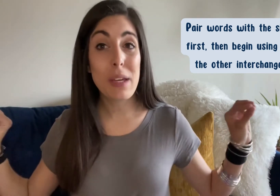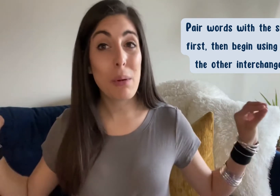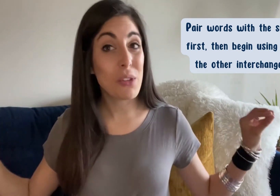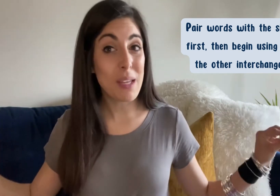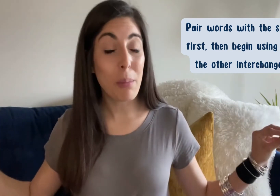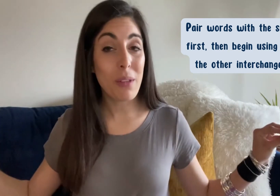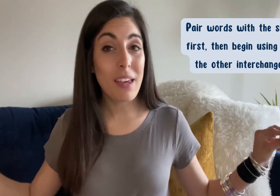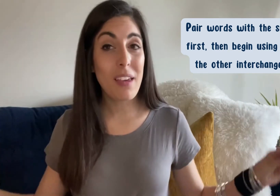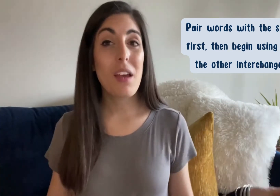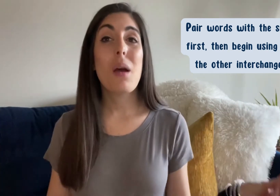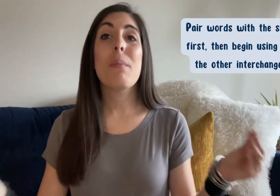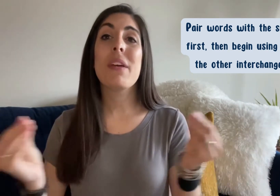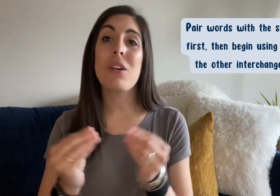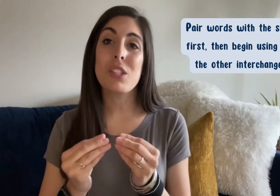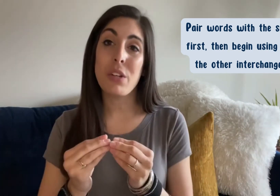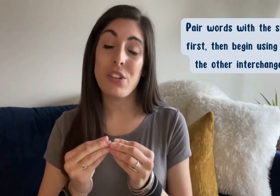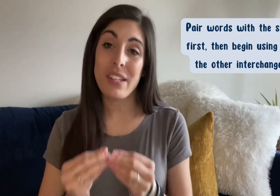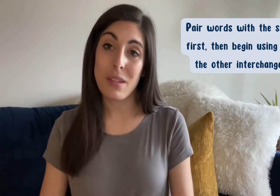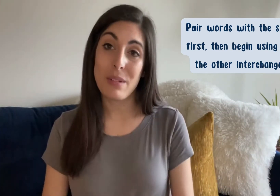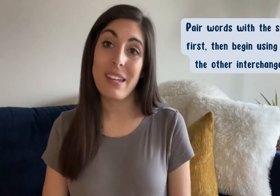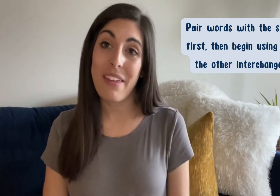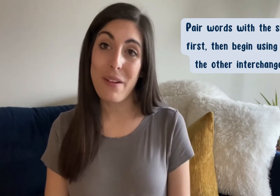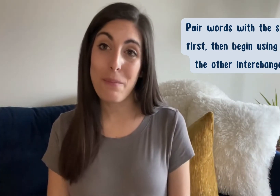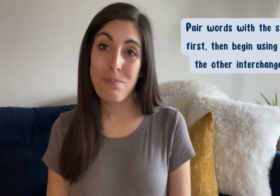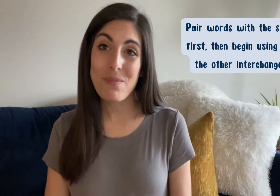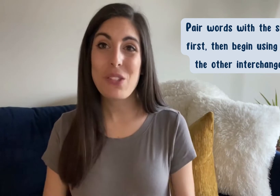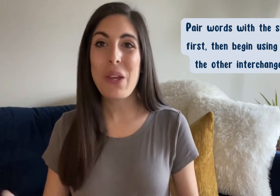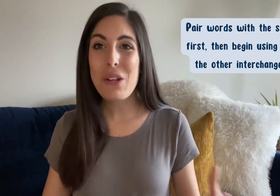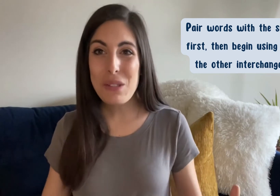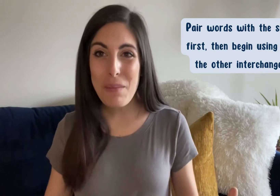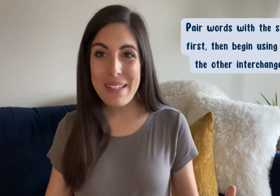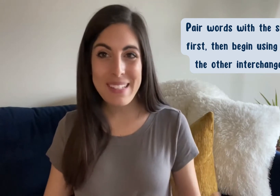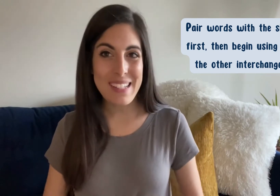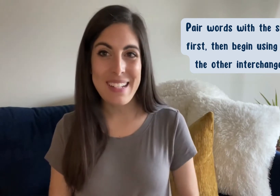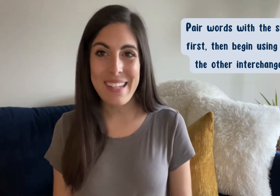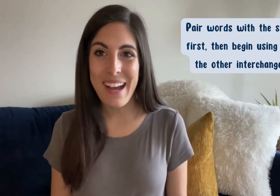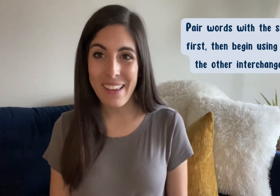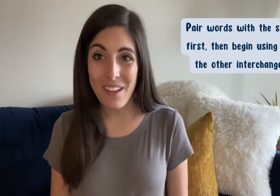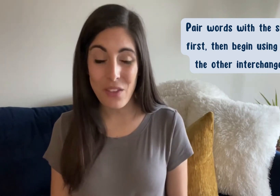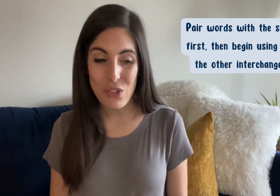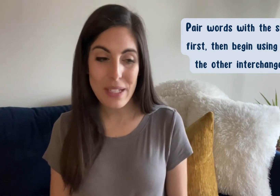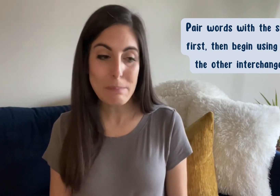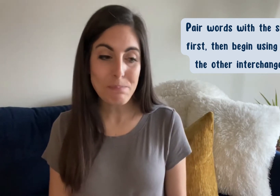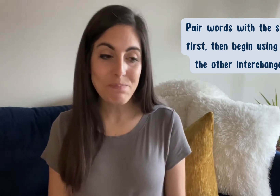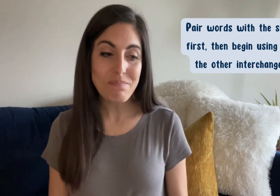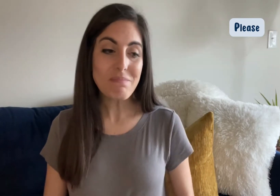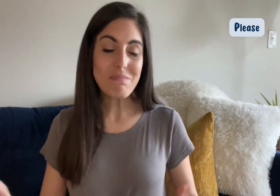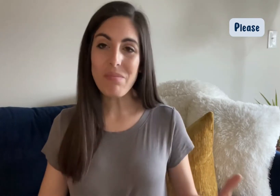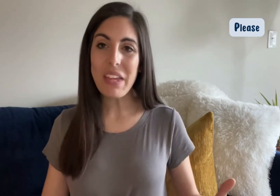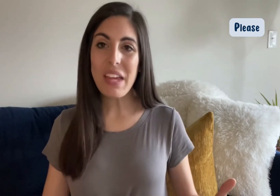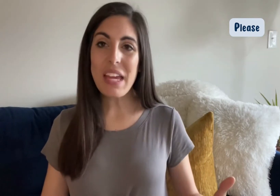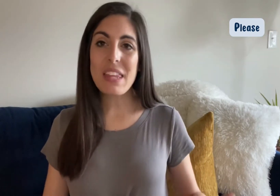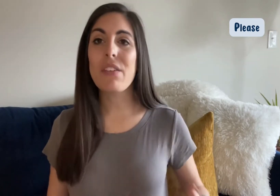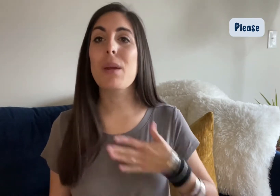both separately, but they also understand them together. So here are some basic signs that I love using. The very